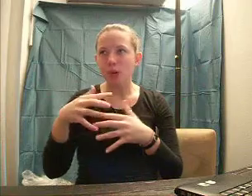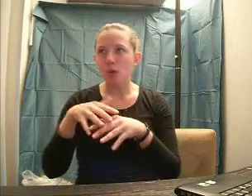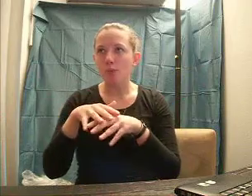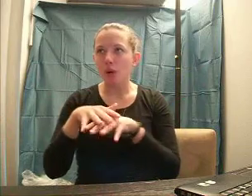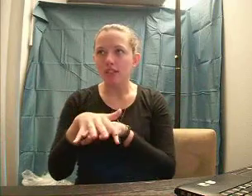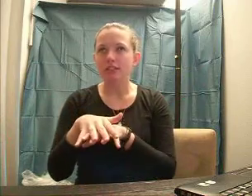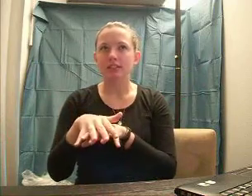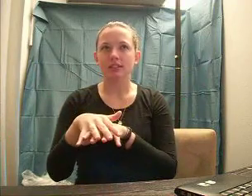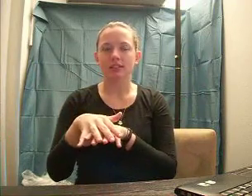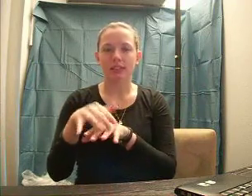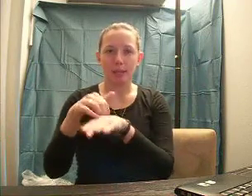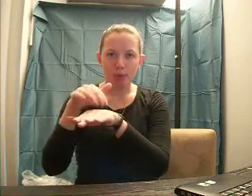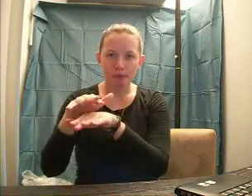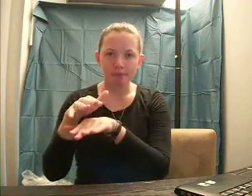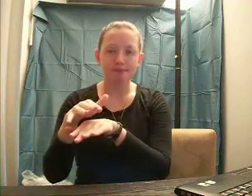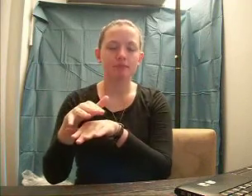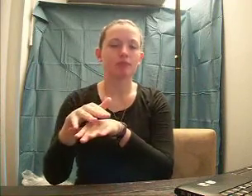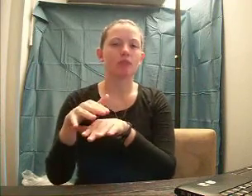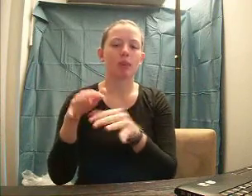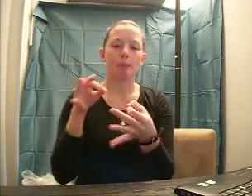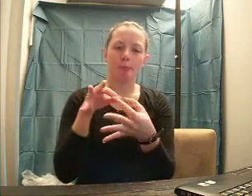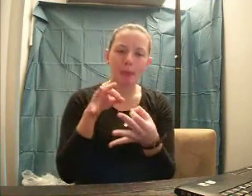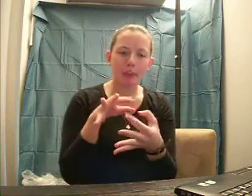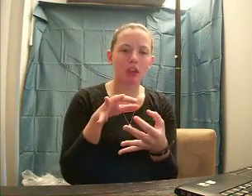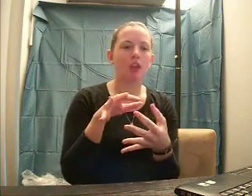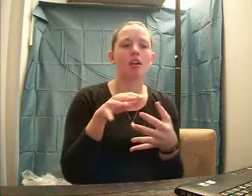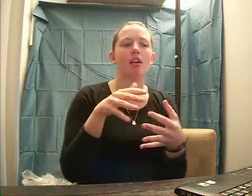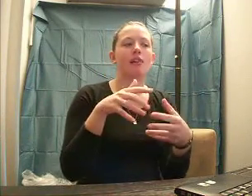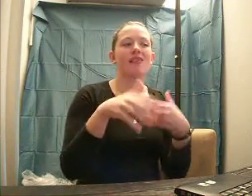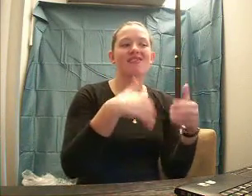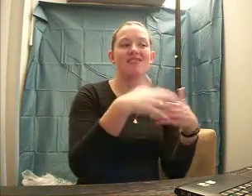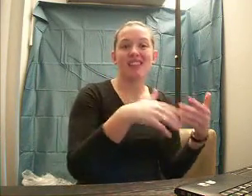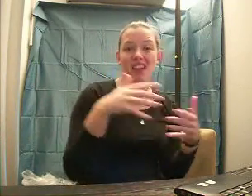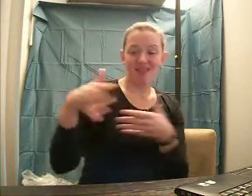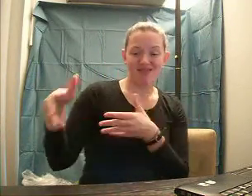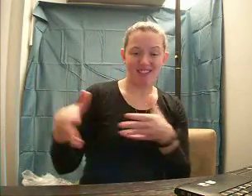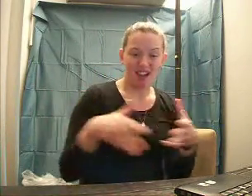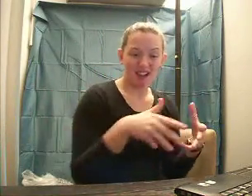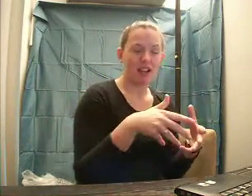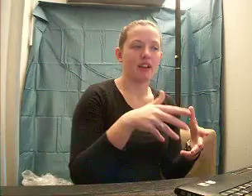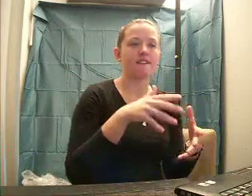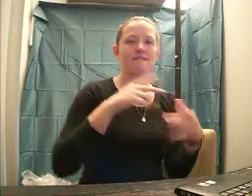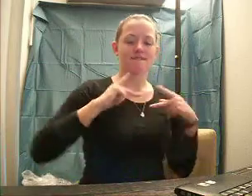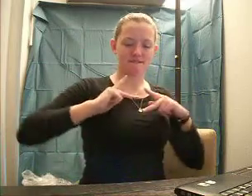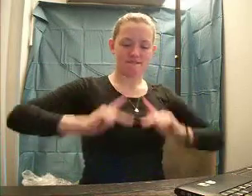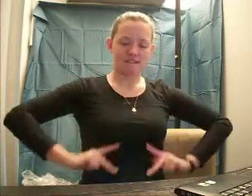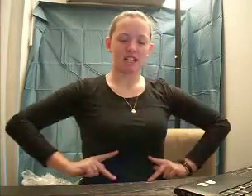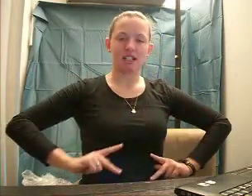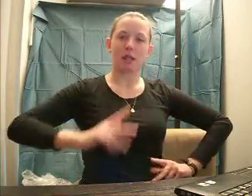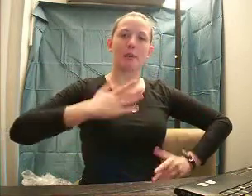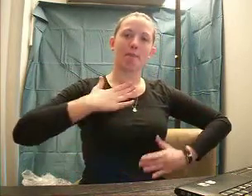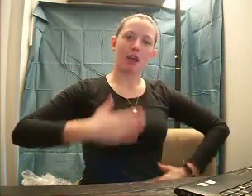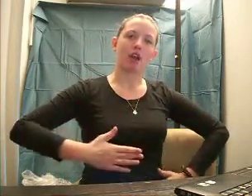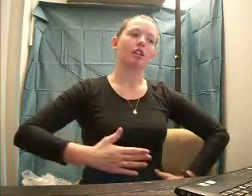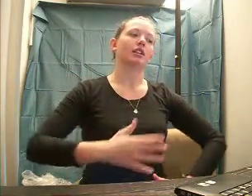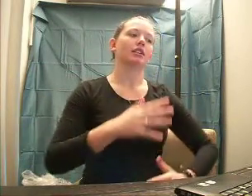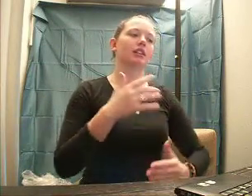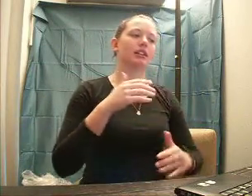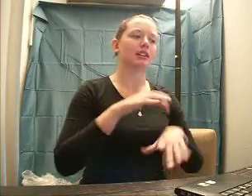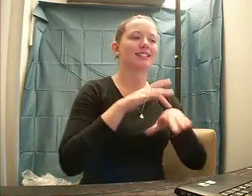sensory feedback back, and that transformation is governed by the physics of your body and your sensory apparatus. But you can imagine looking inside